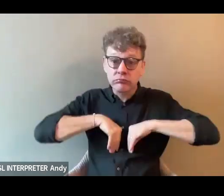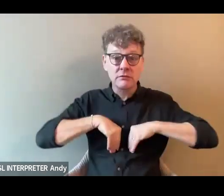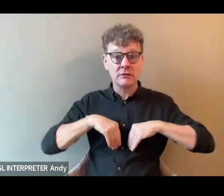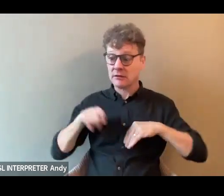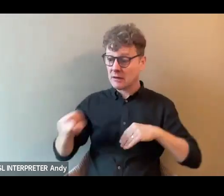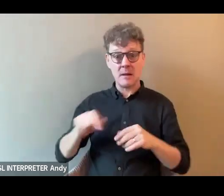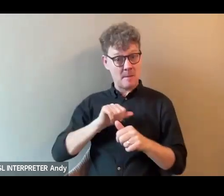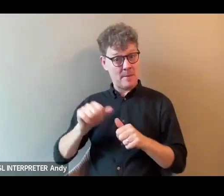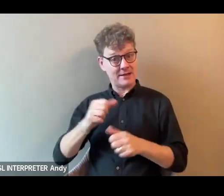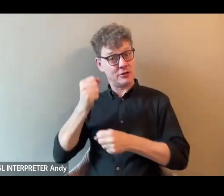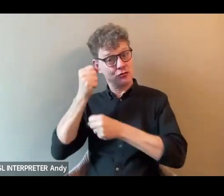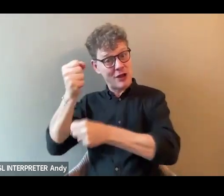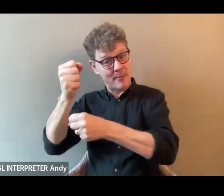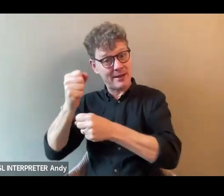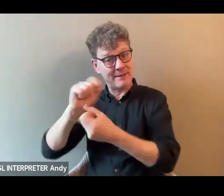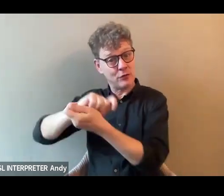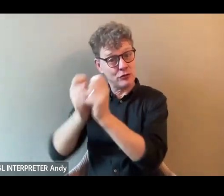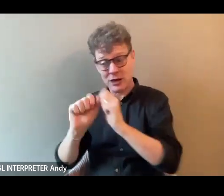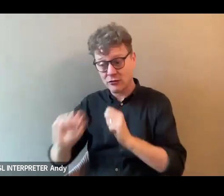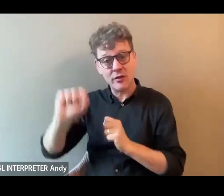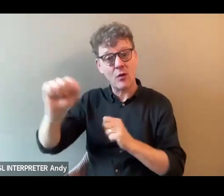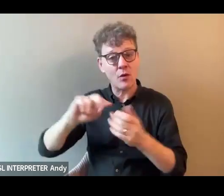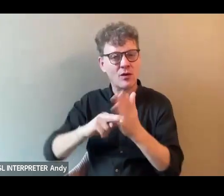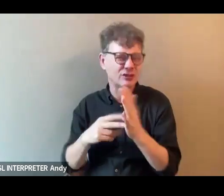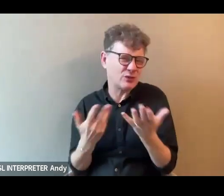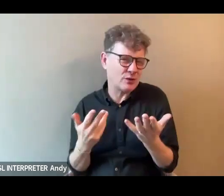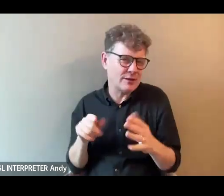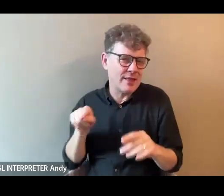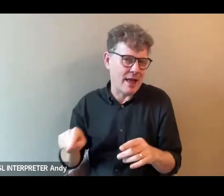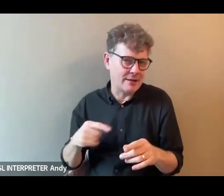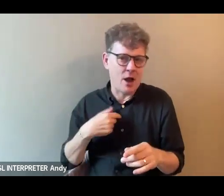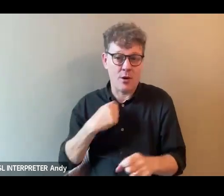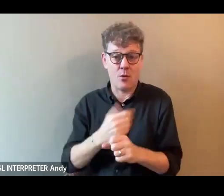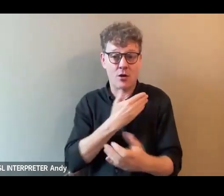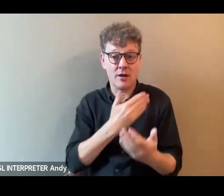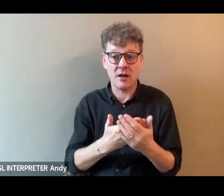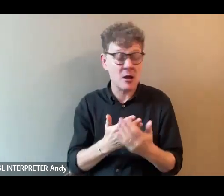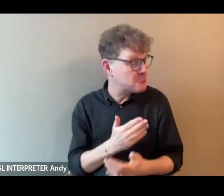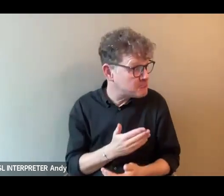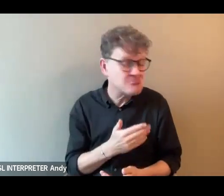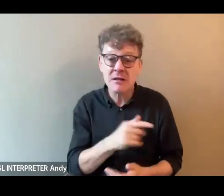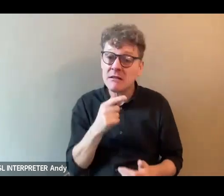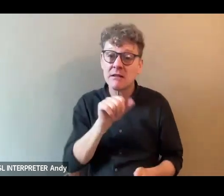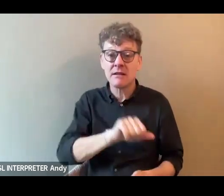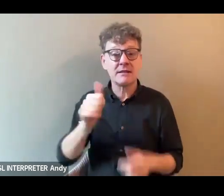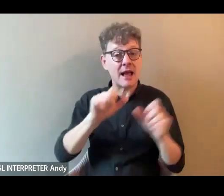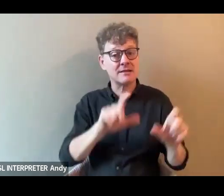better champion for change in their own organisations. So that's what we've been doing. And to go on to the next slide, please.